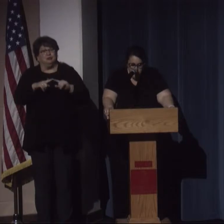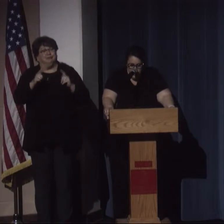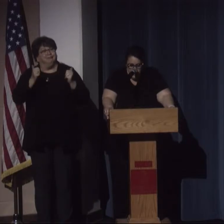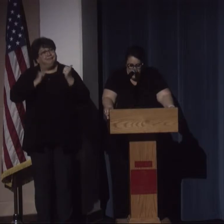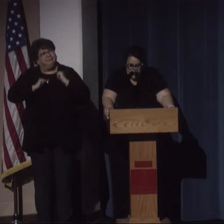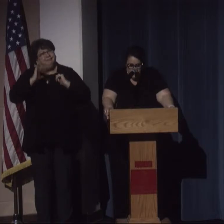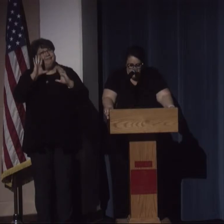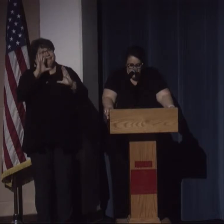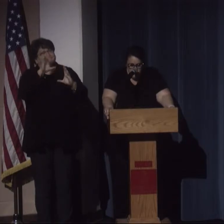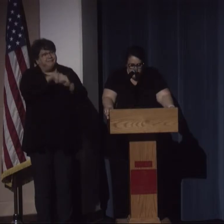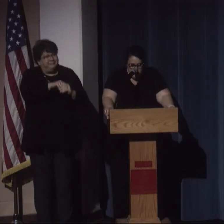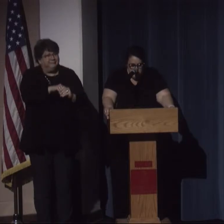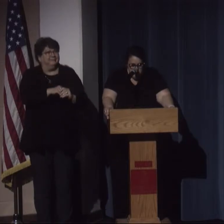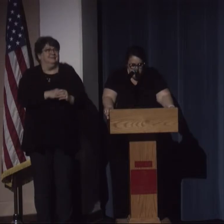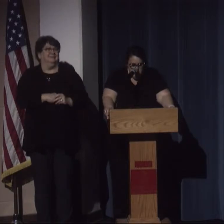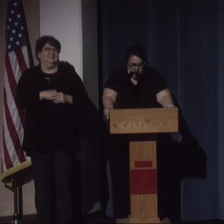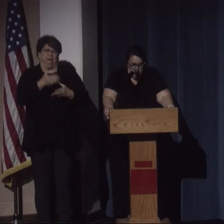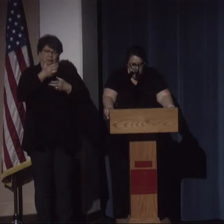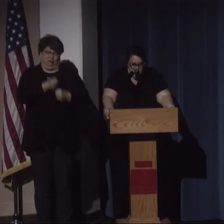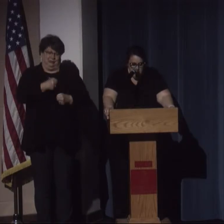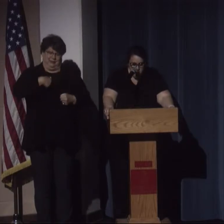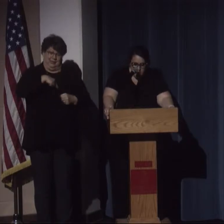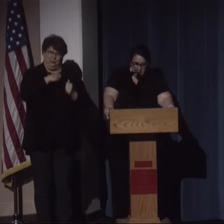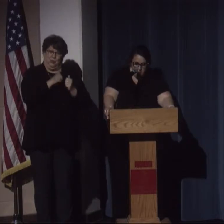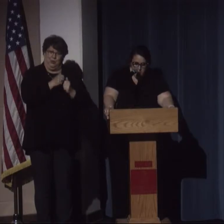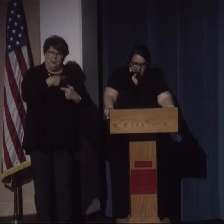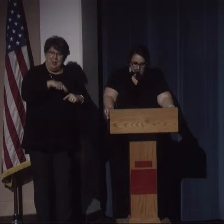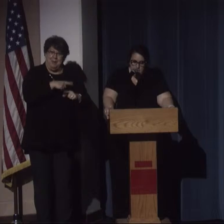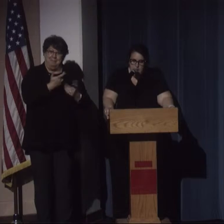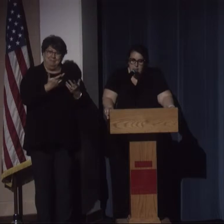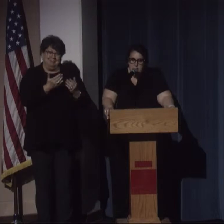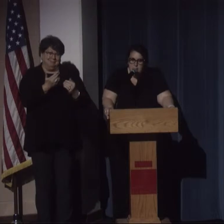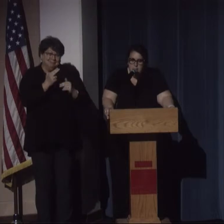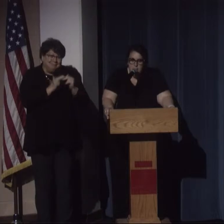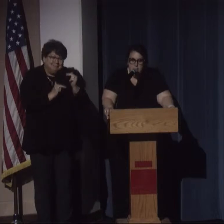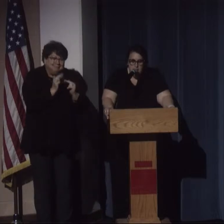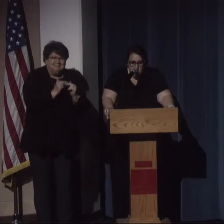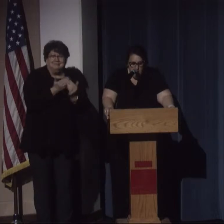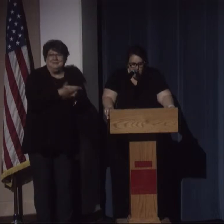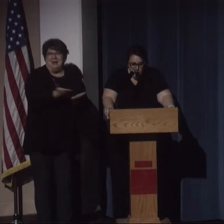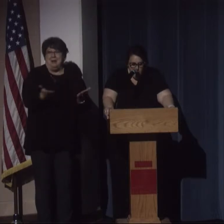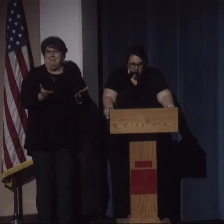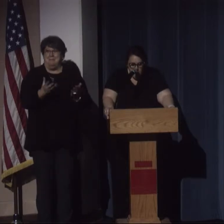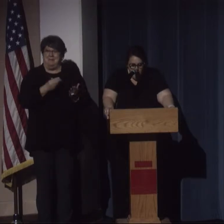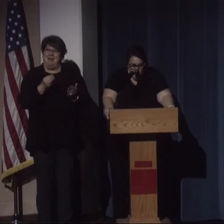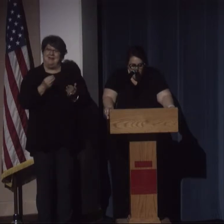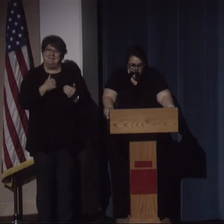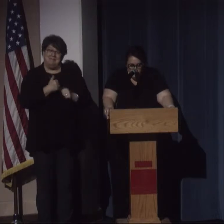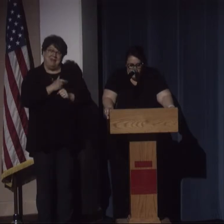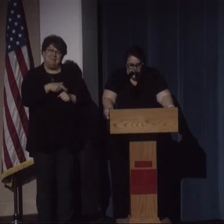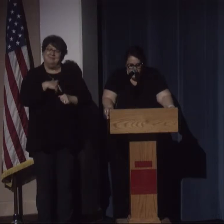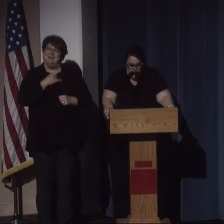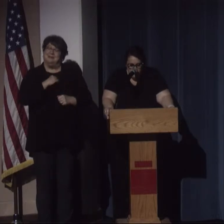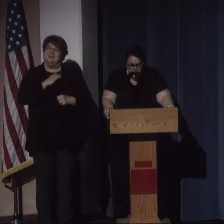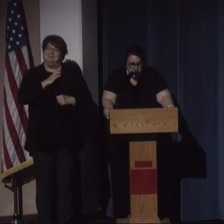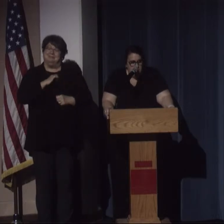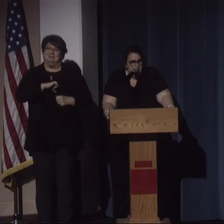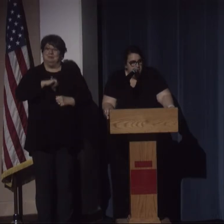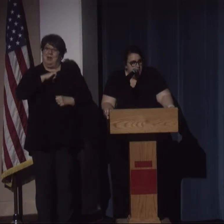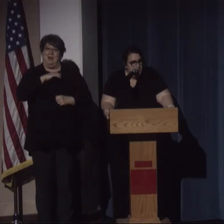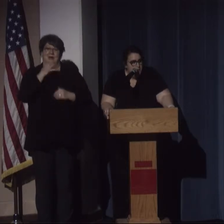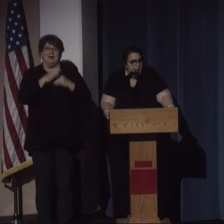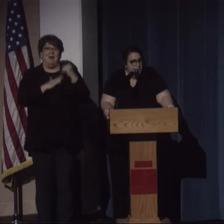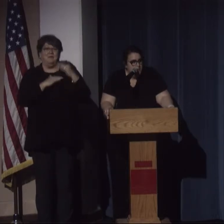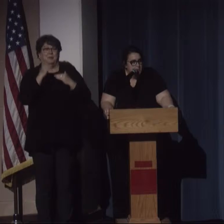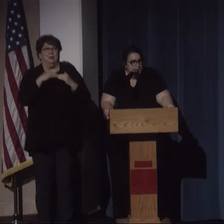perform, and for entrusting us with them and for nurturing them enough to feel proud and comfortable